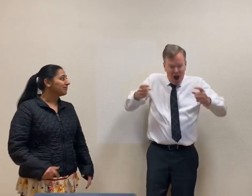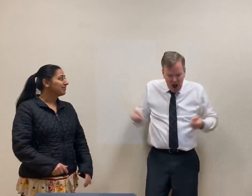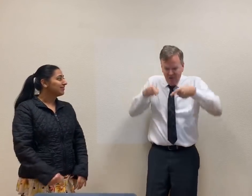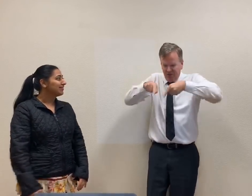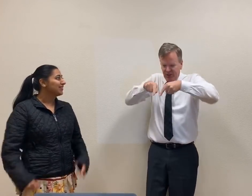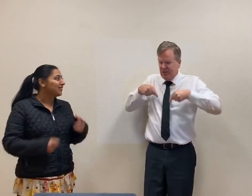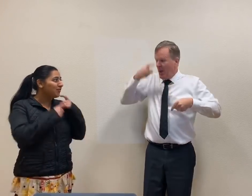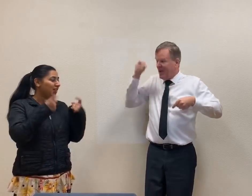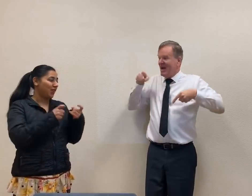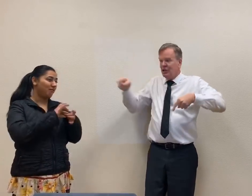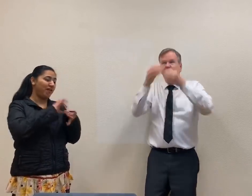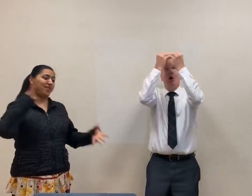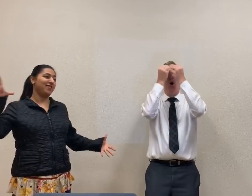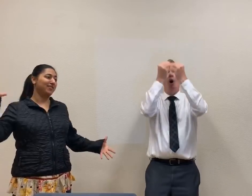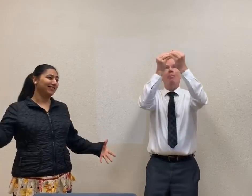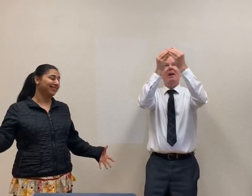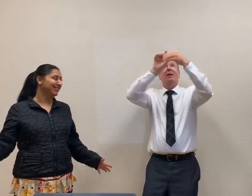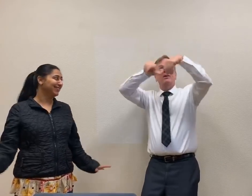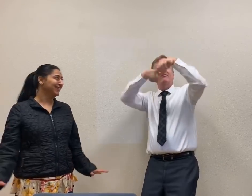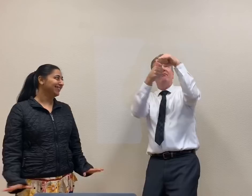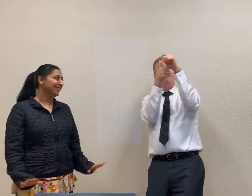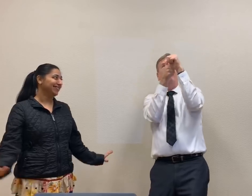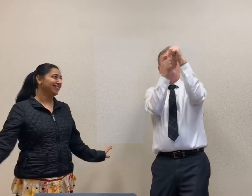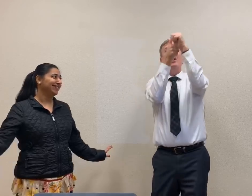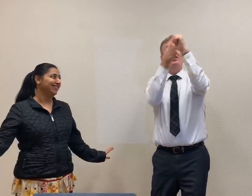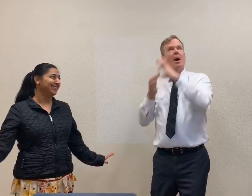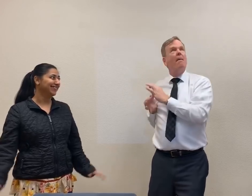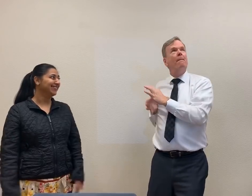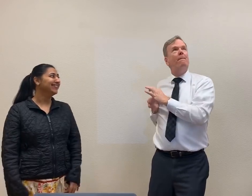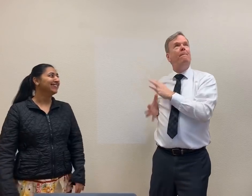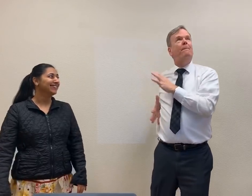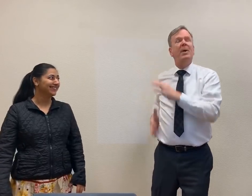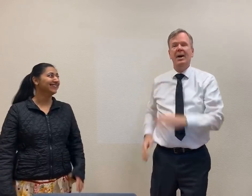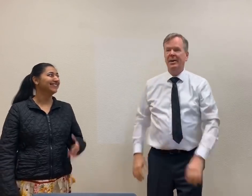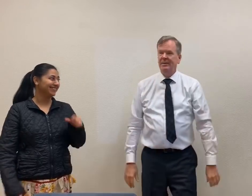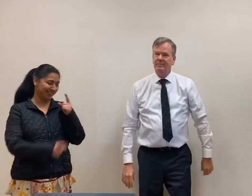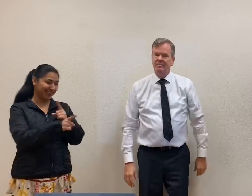freeing themselves from the law of sin and death because they are obeying what the word of God has to say.